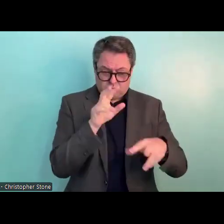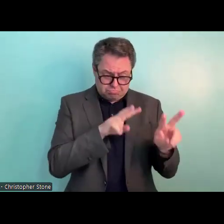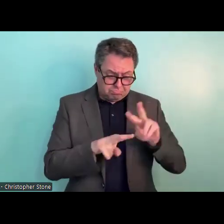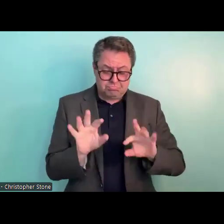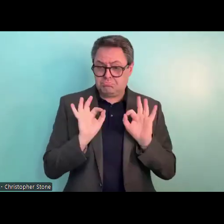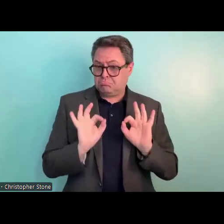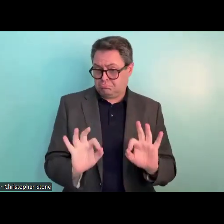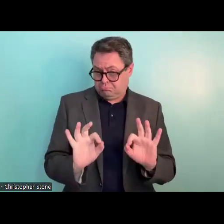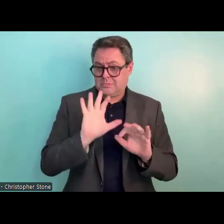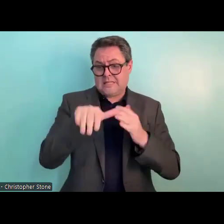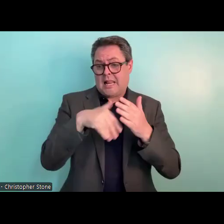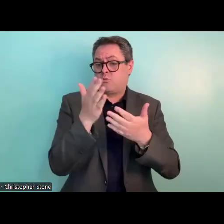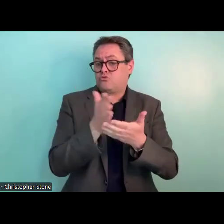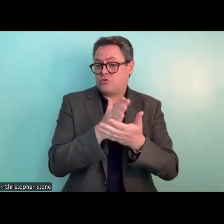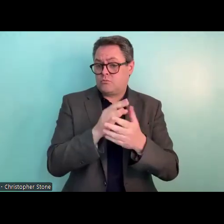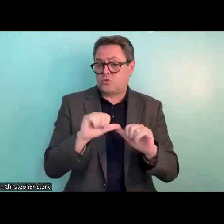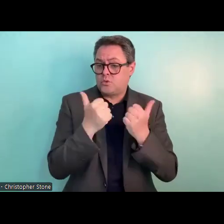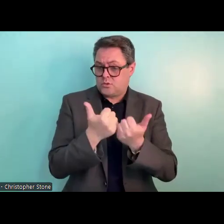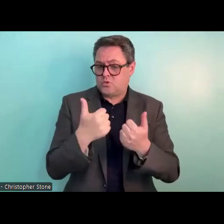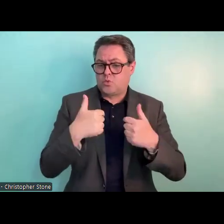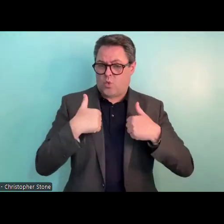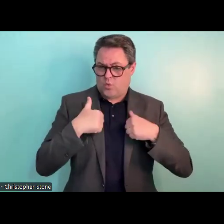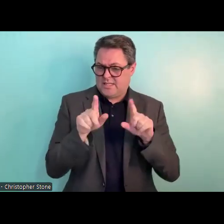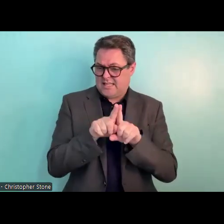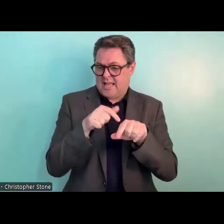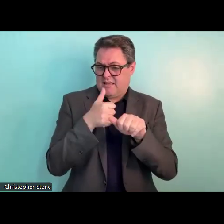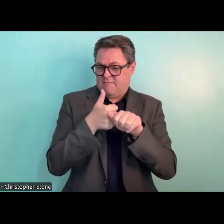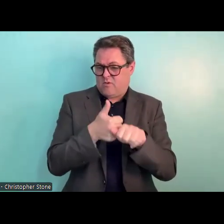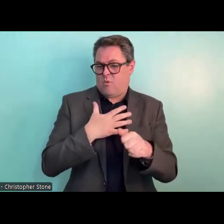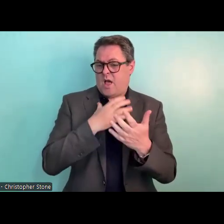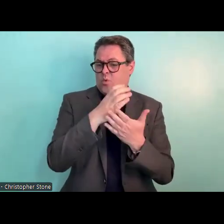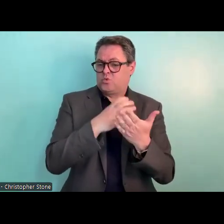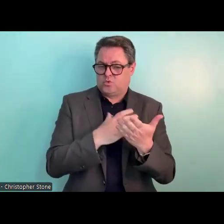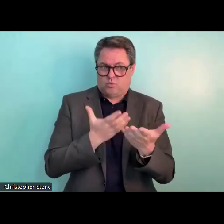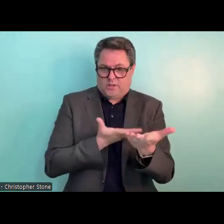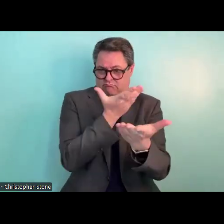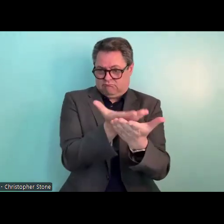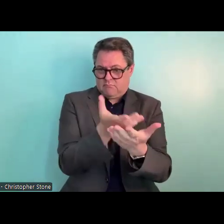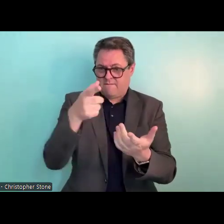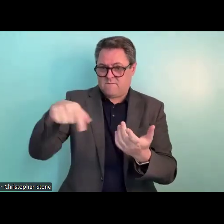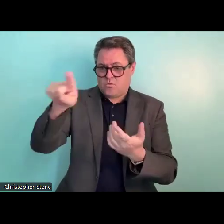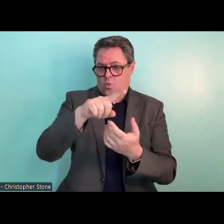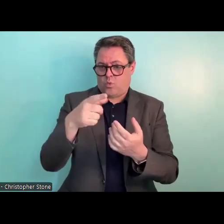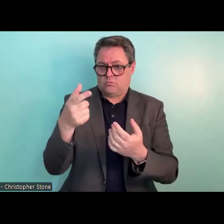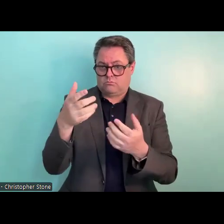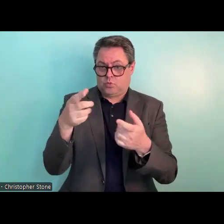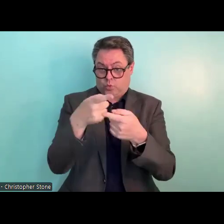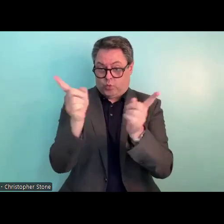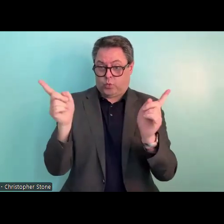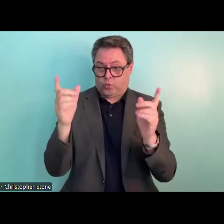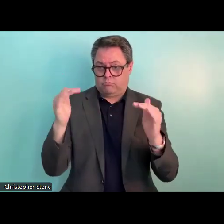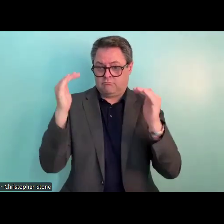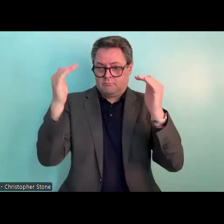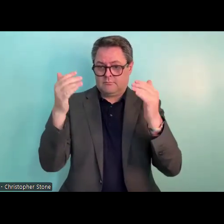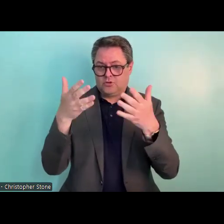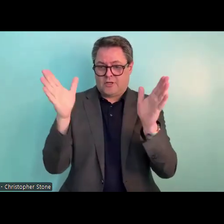the constitutional requirements for new members. They seem to be in keeping. They are both sign language interpreting associations and they both seem to work